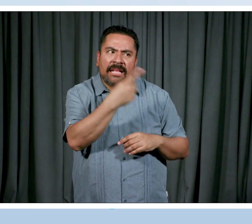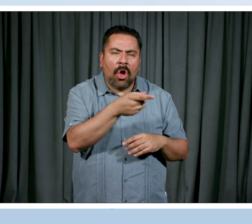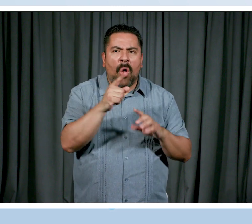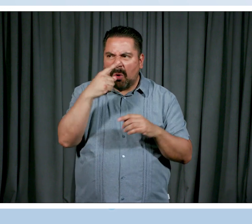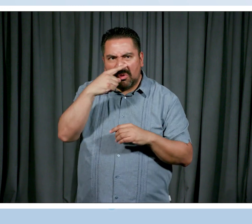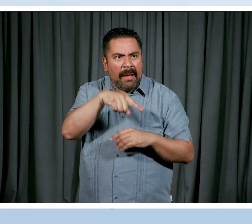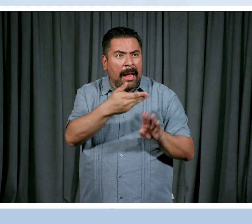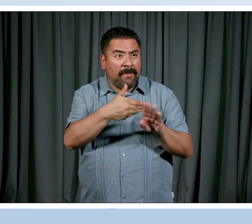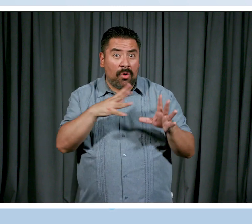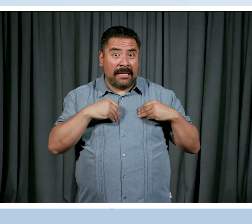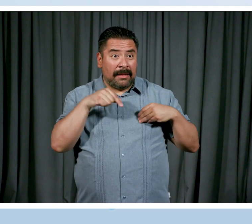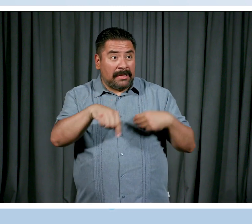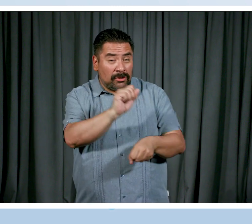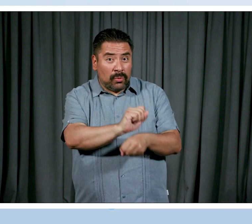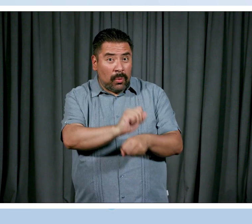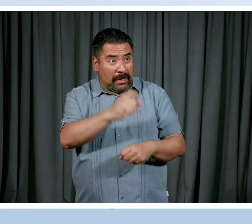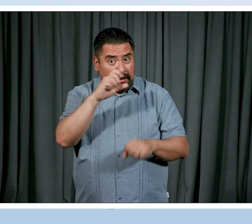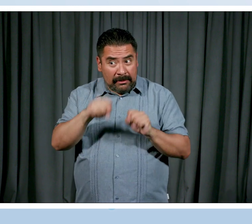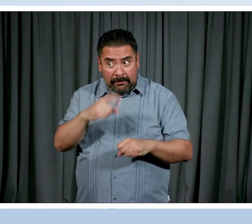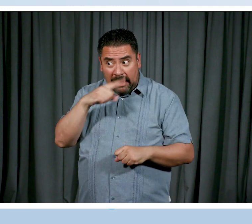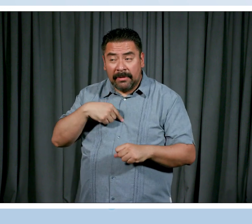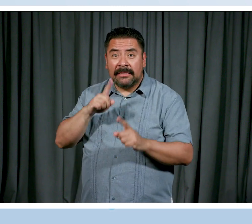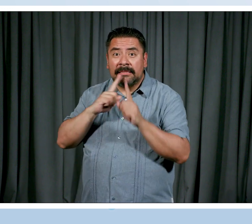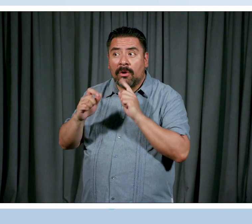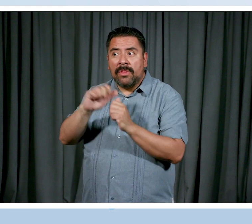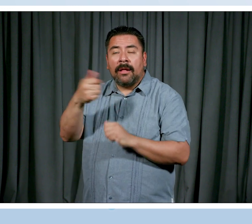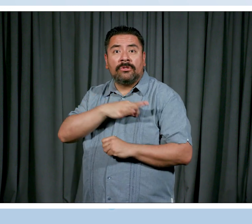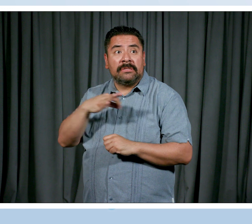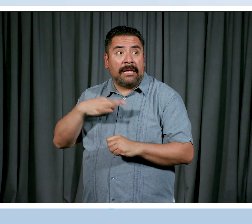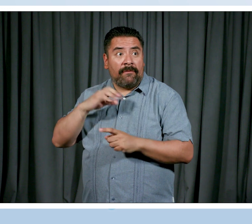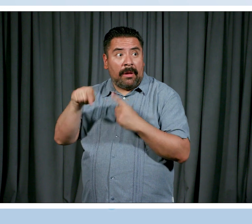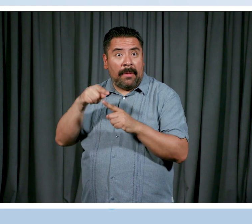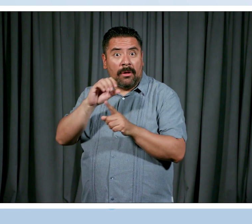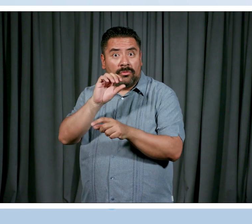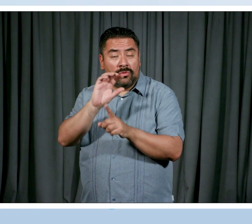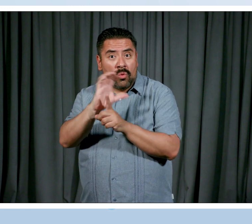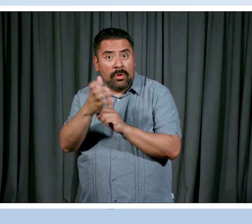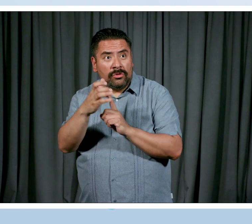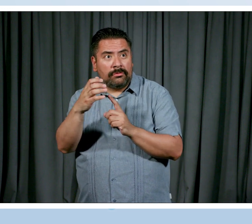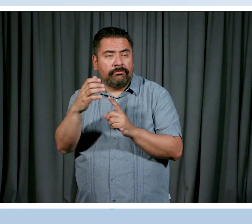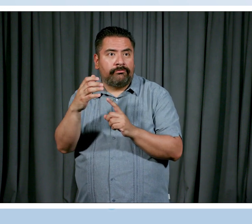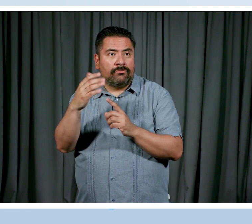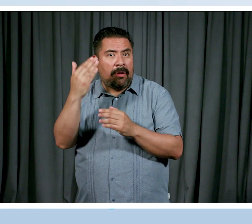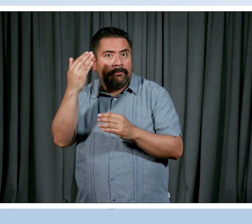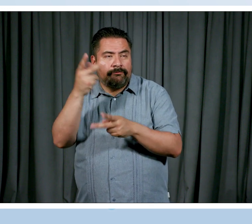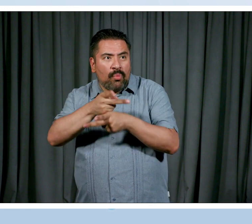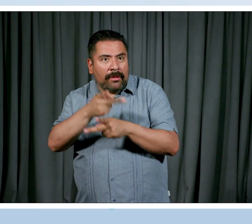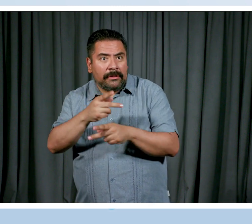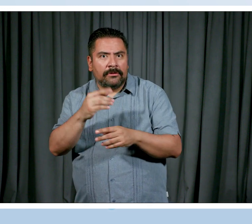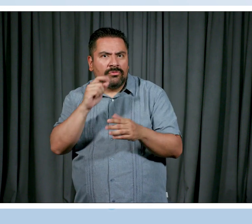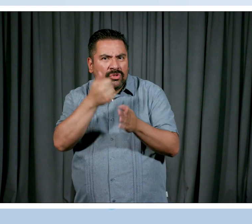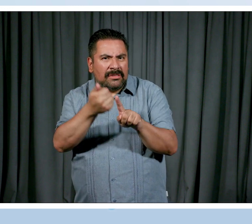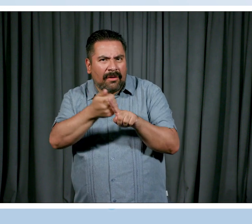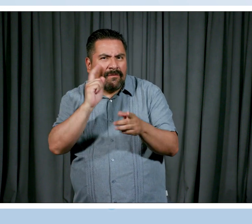organization before accepting this position about the culture of wellness or things like that, and do some of your own investigation. And what are some